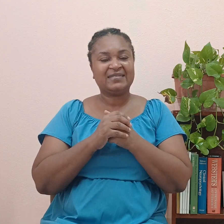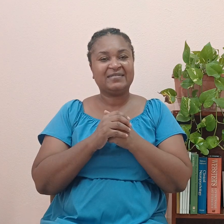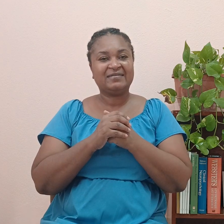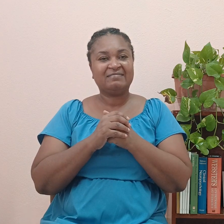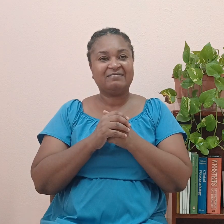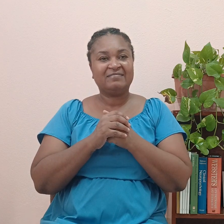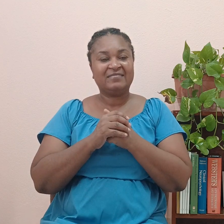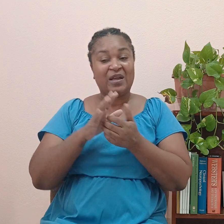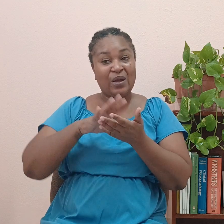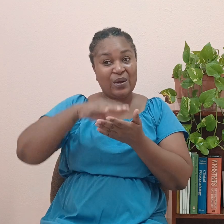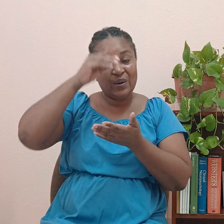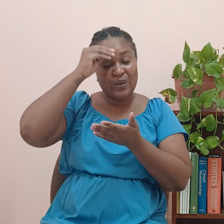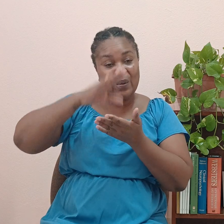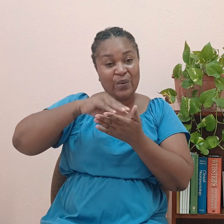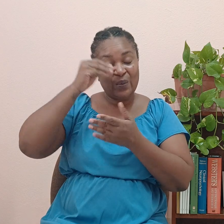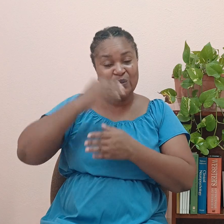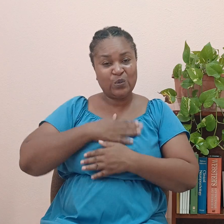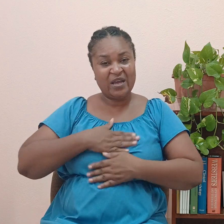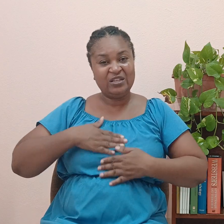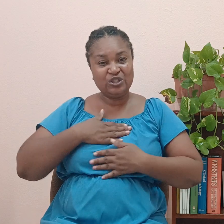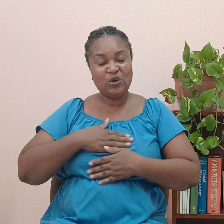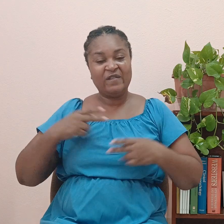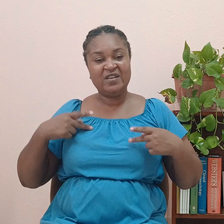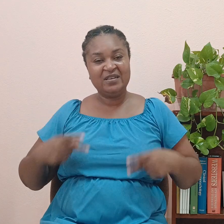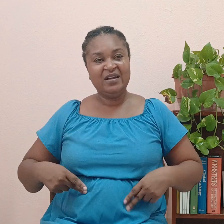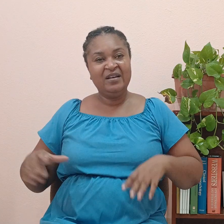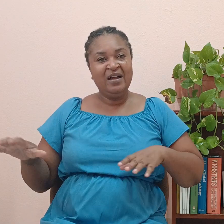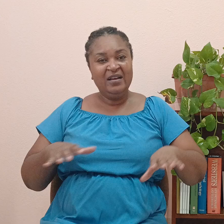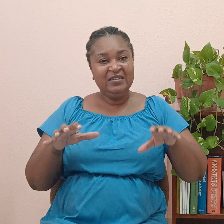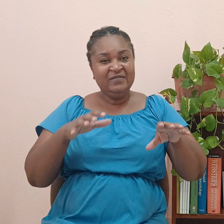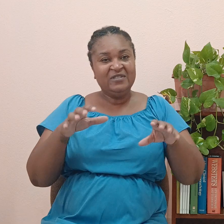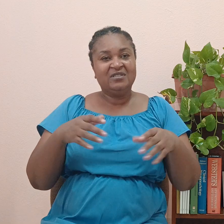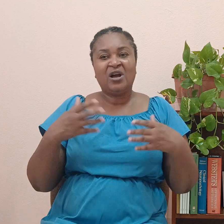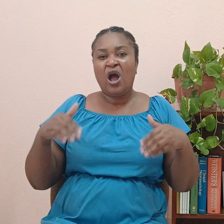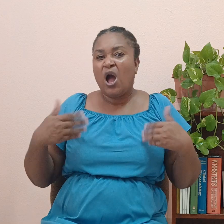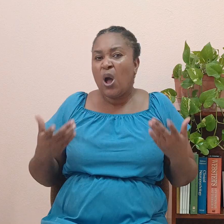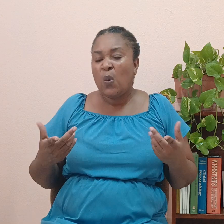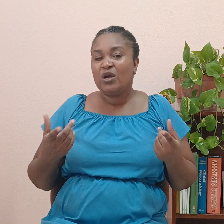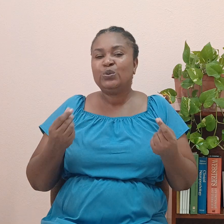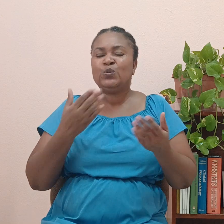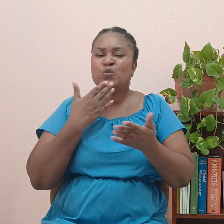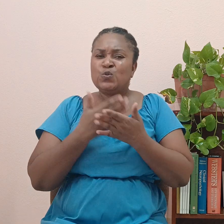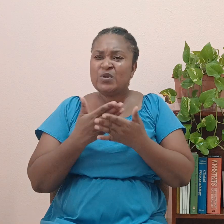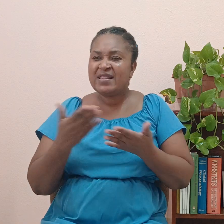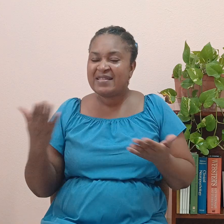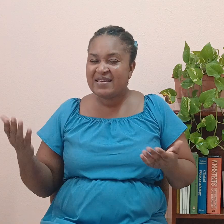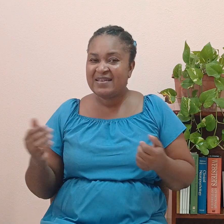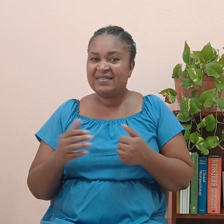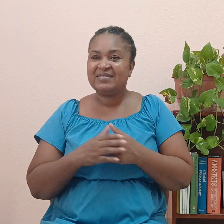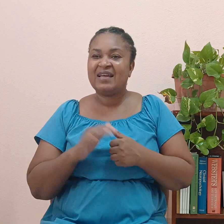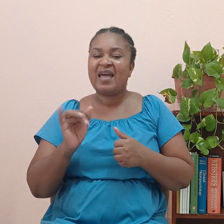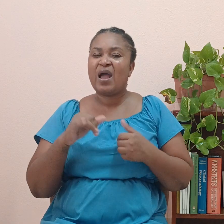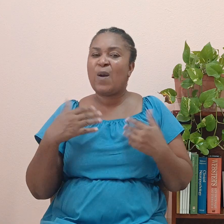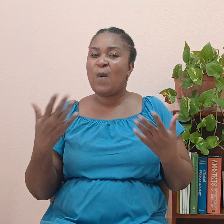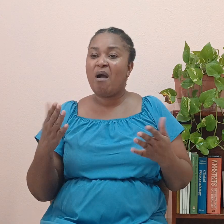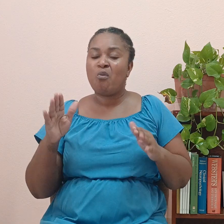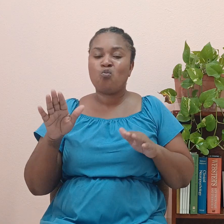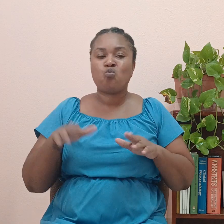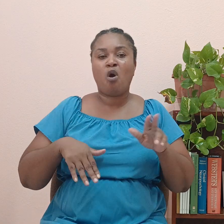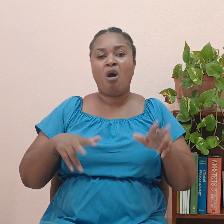Learn to enjoy physical activity by doing pleasant things like walking or